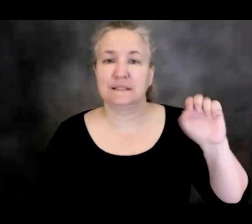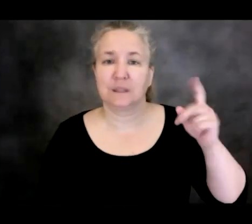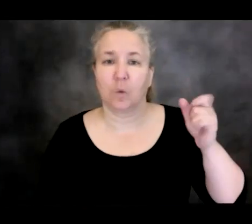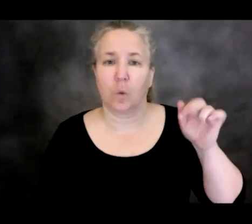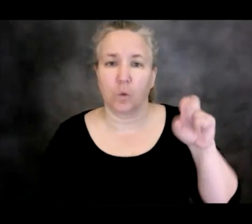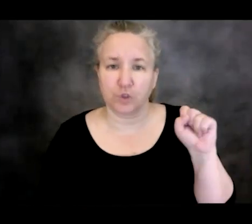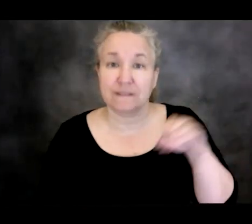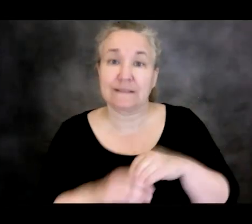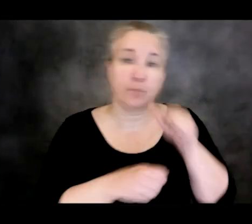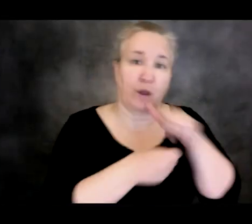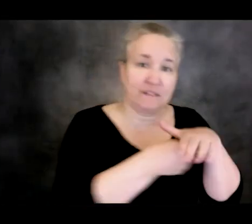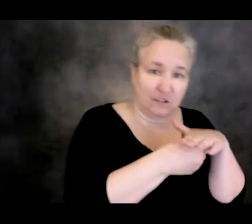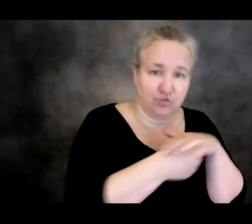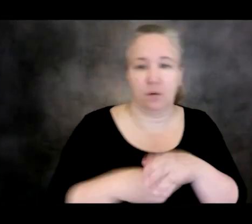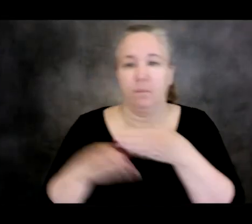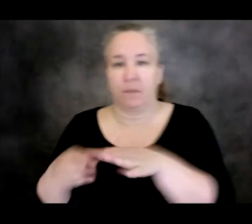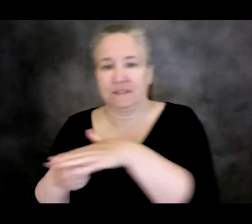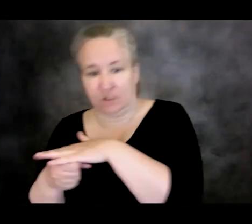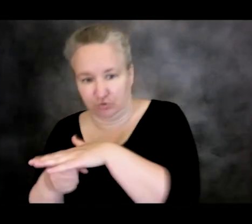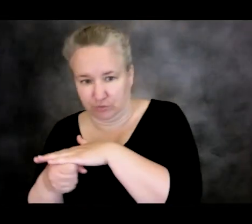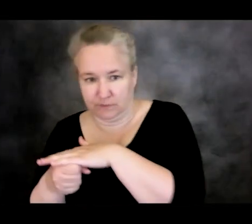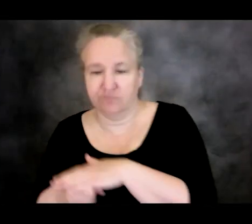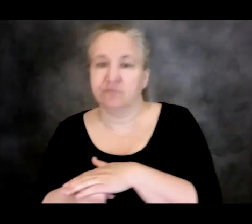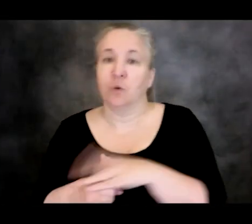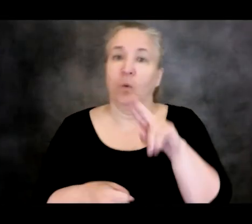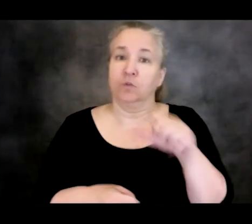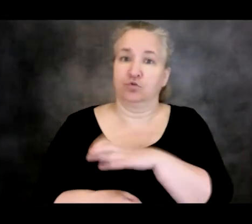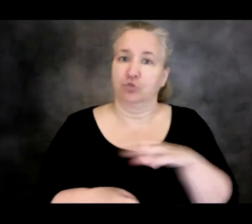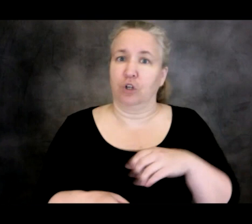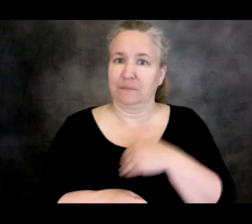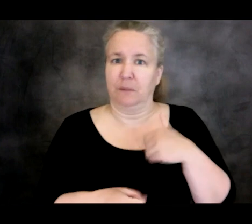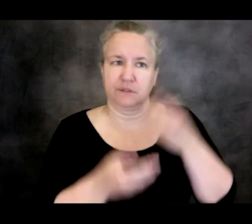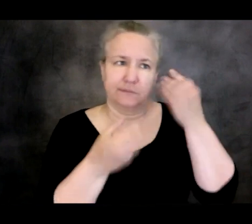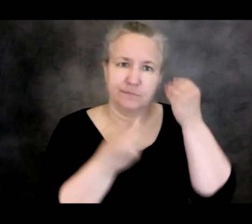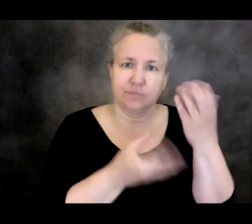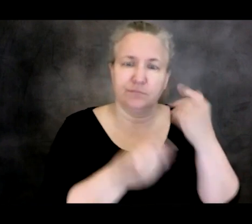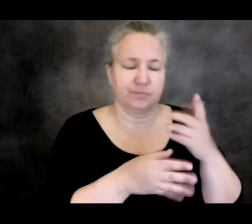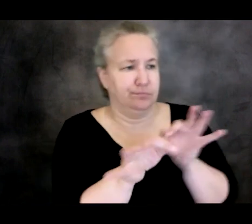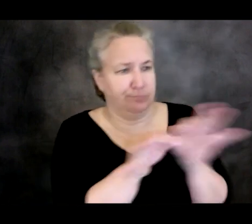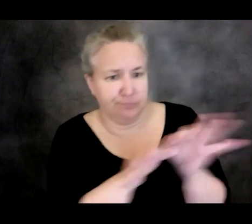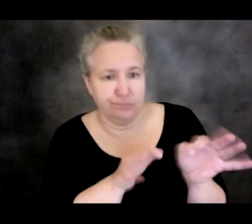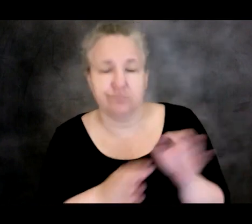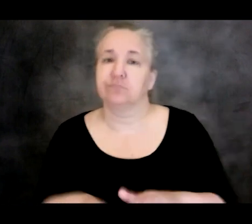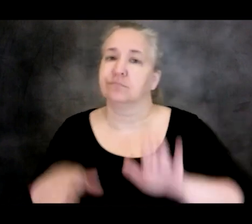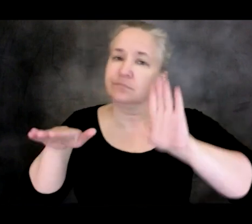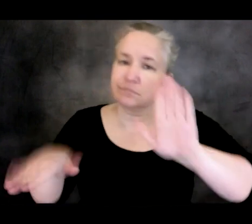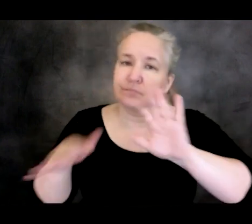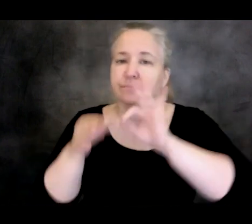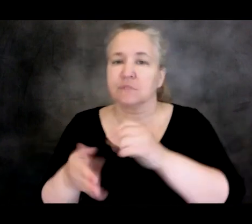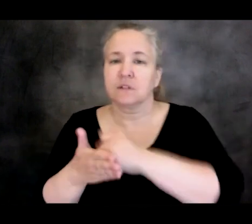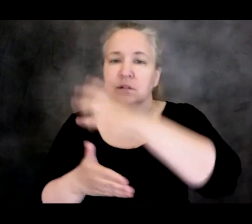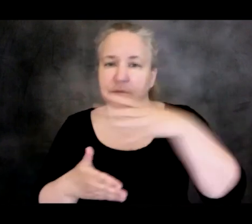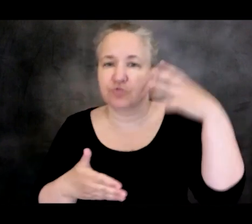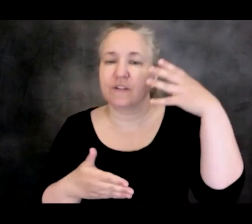public sectors, has briefed members of the US Congress, has testified on matters of immigration policy before the